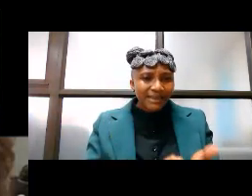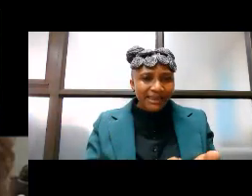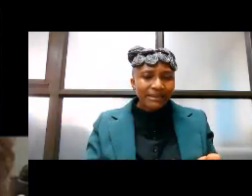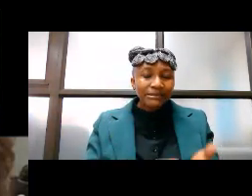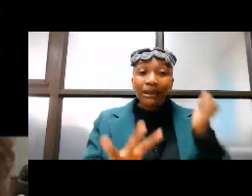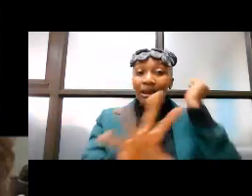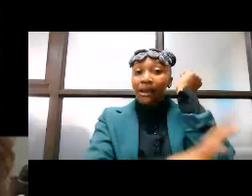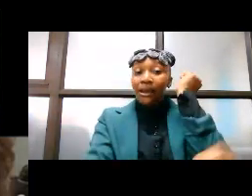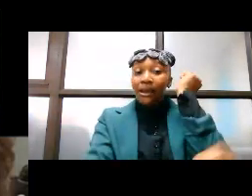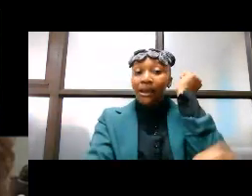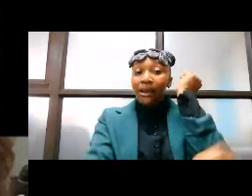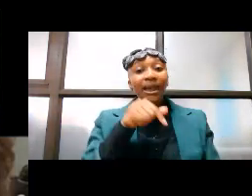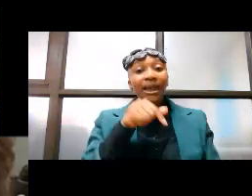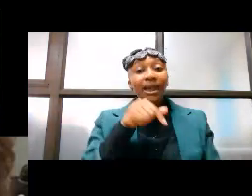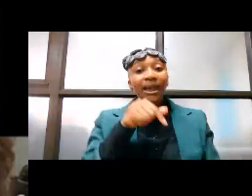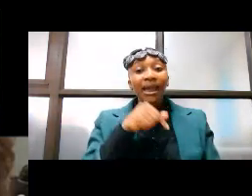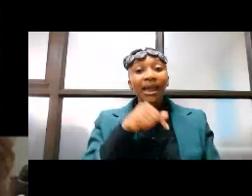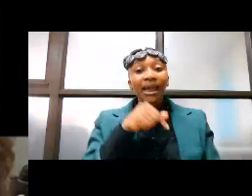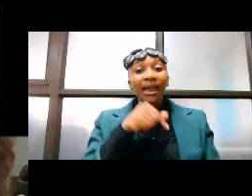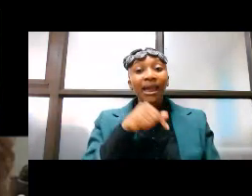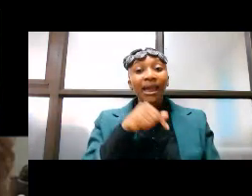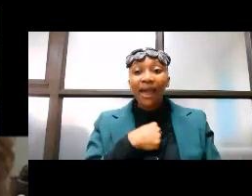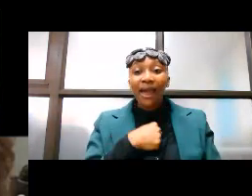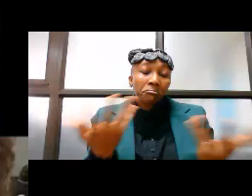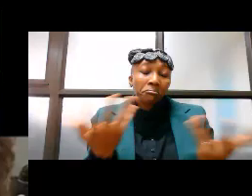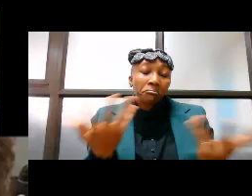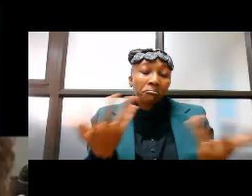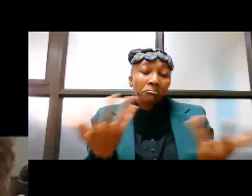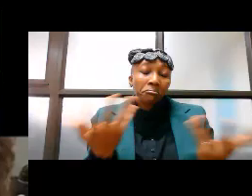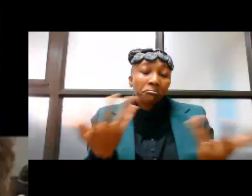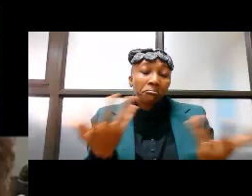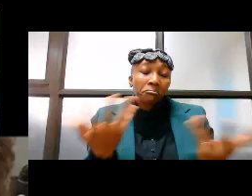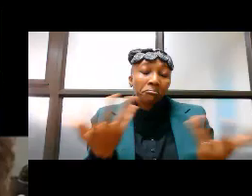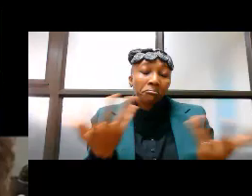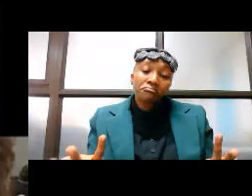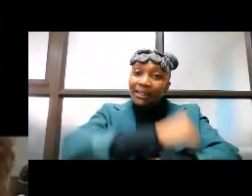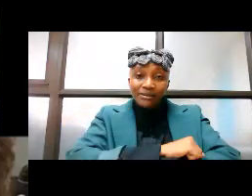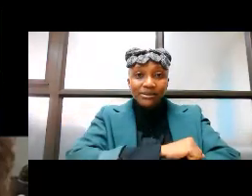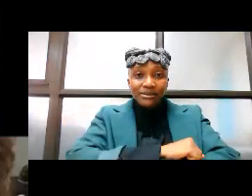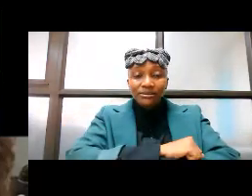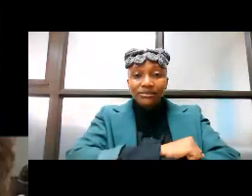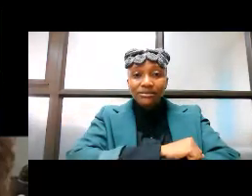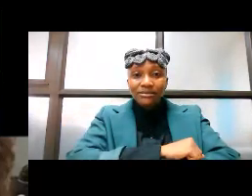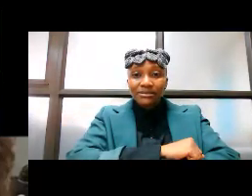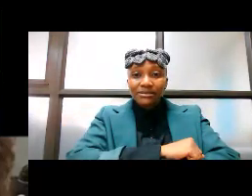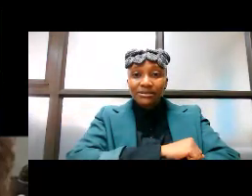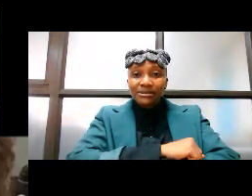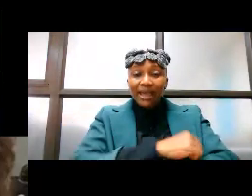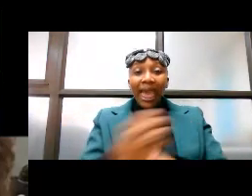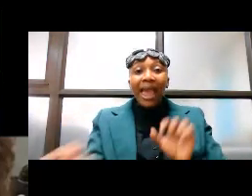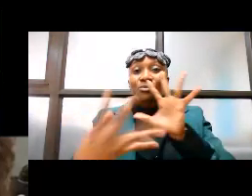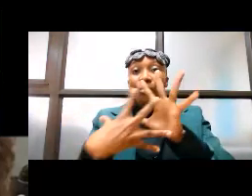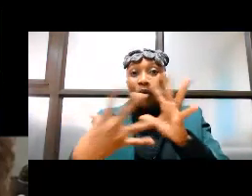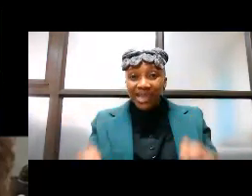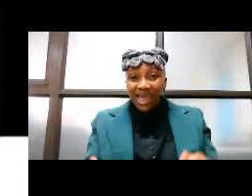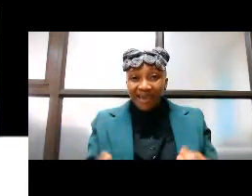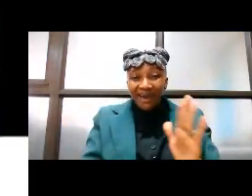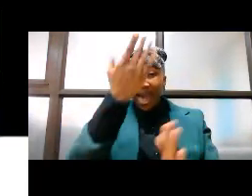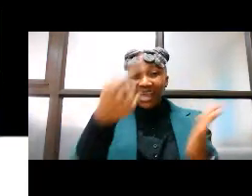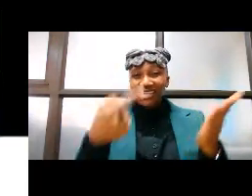country, sadly, the learners are not exposed to such high technology as they